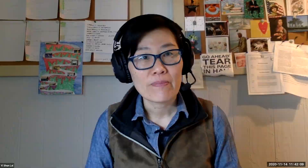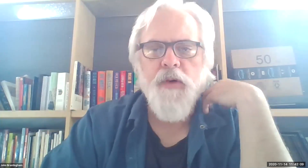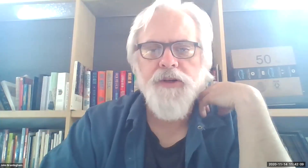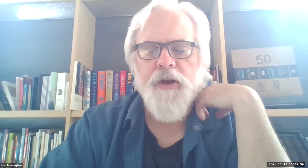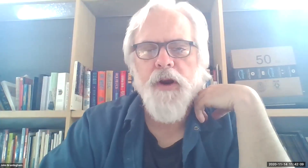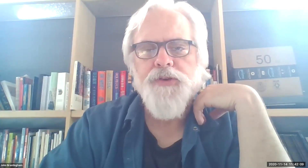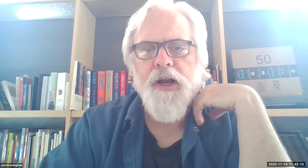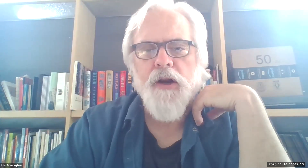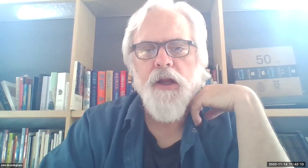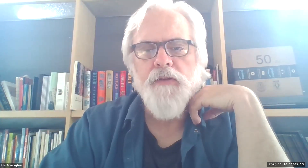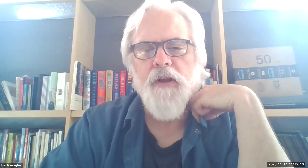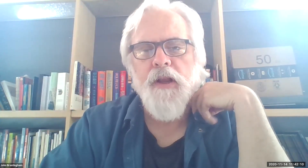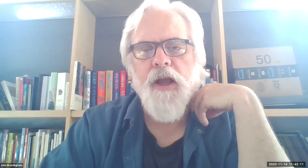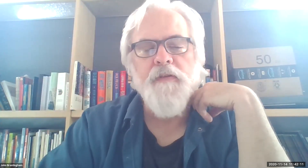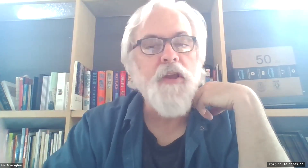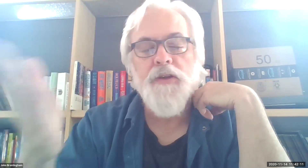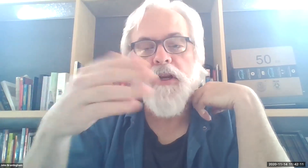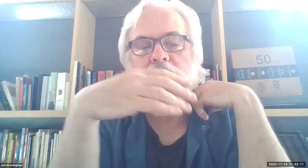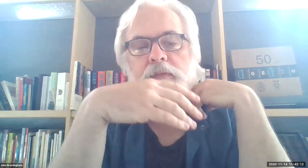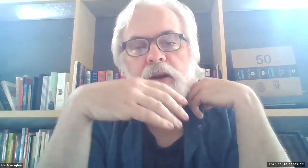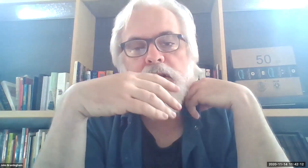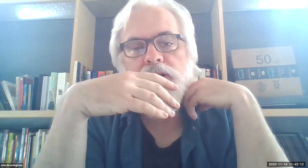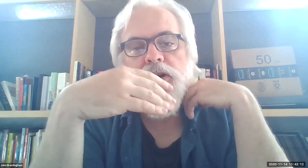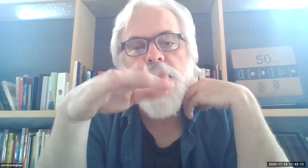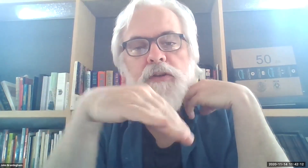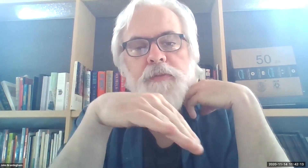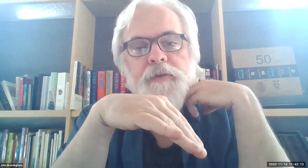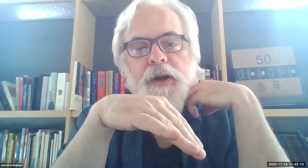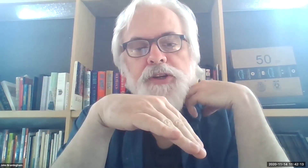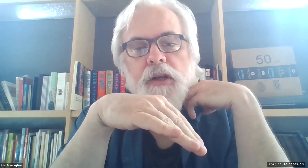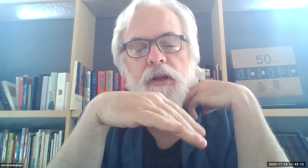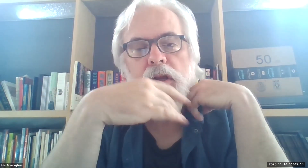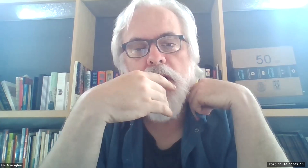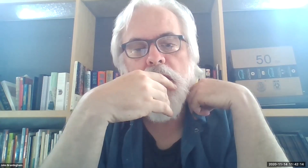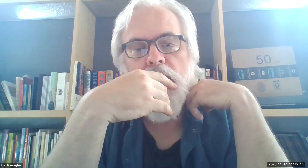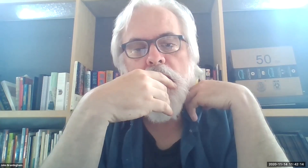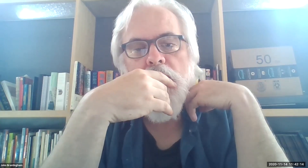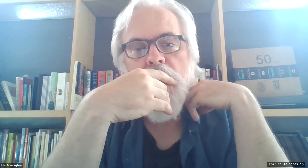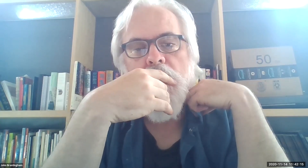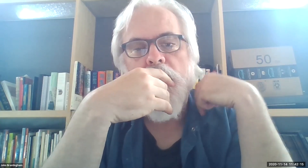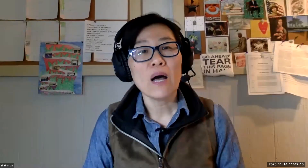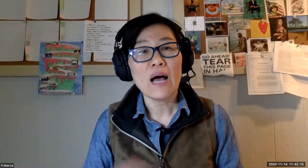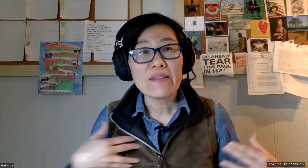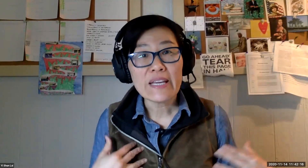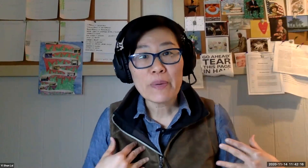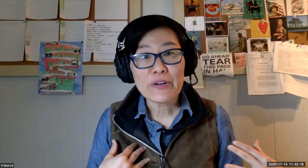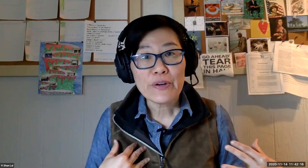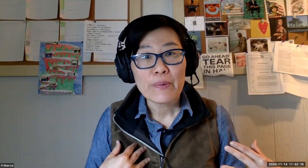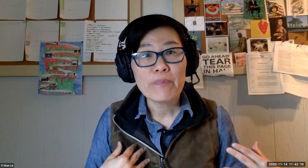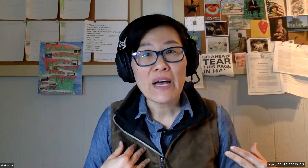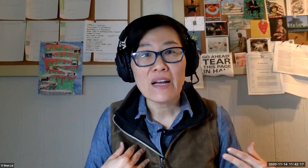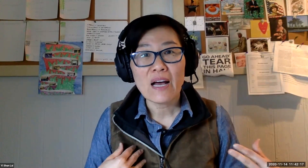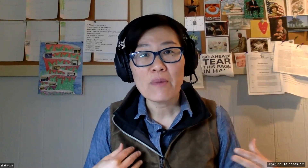I actually had a question about Query Tracker. Yes. I've never used it. Is it better than just doing your own spreadsheet? I like it